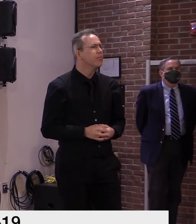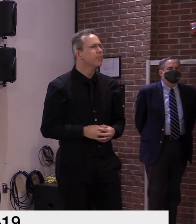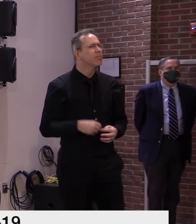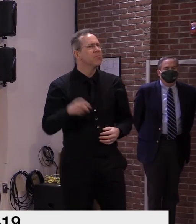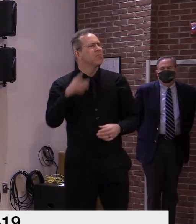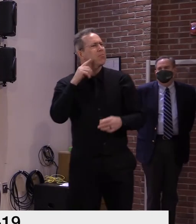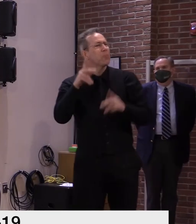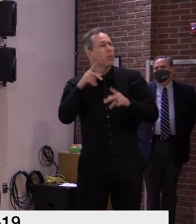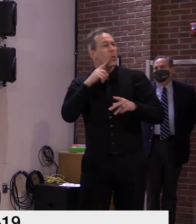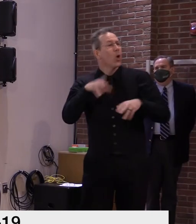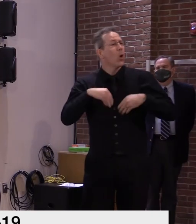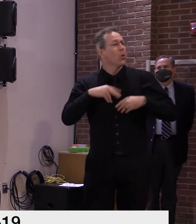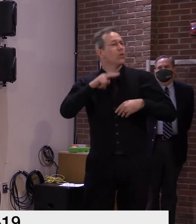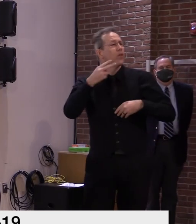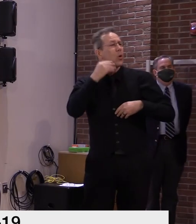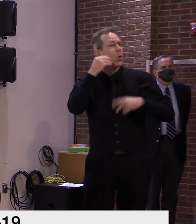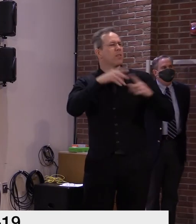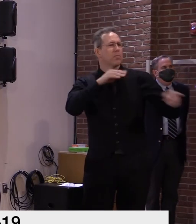return?